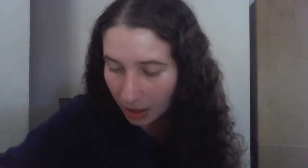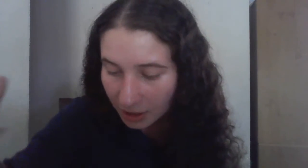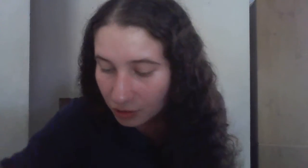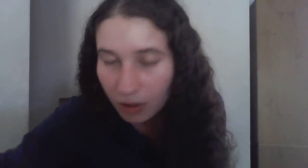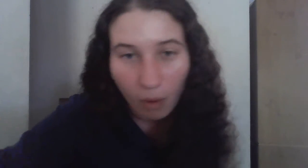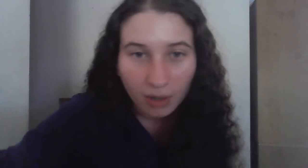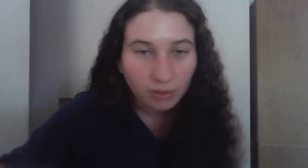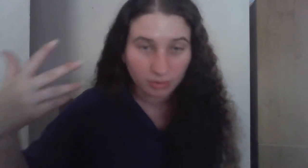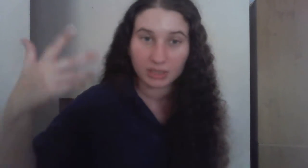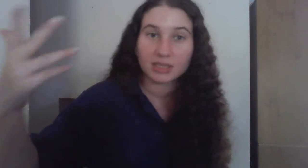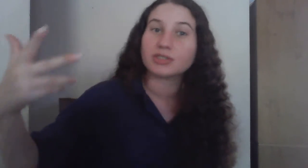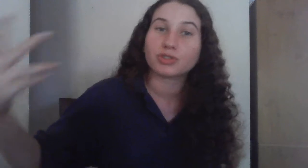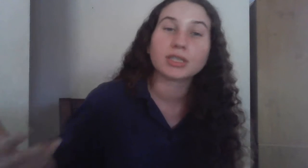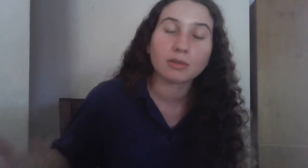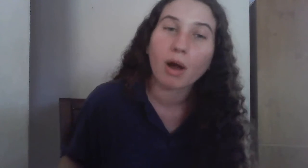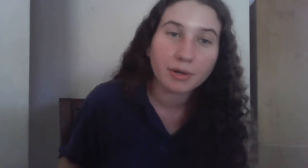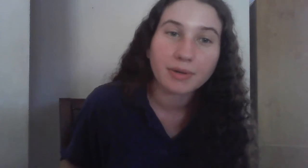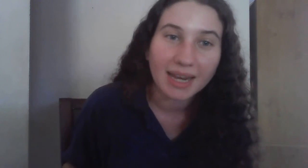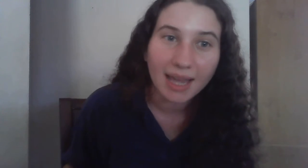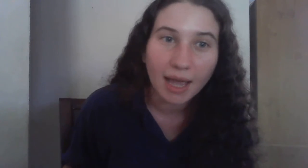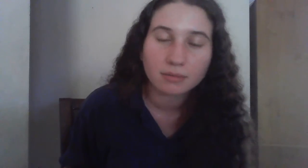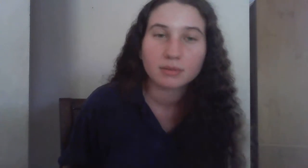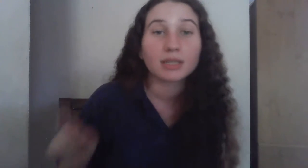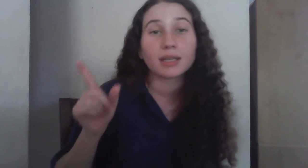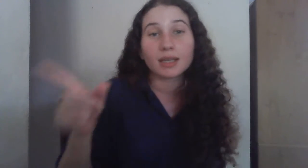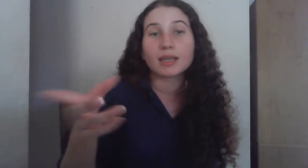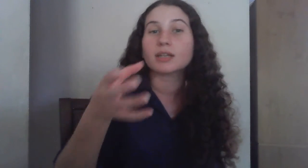He drink water, or he is drinking water right now.